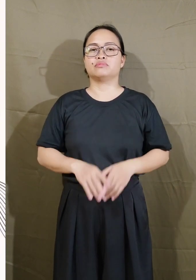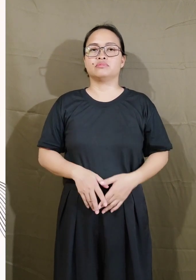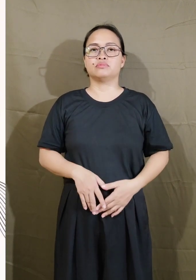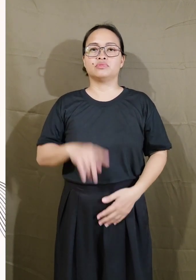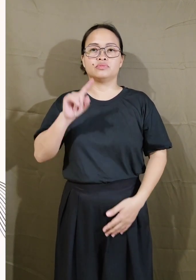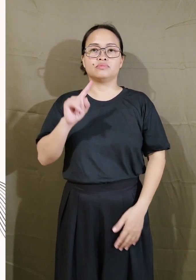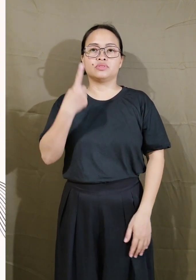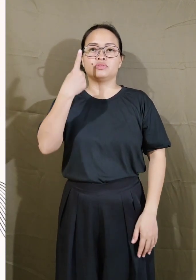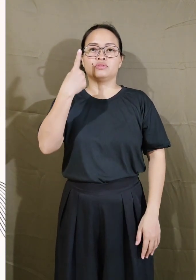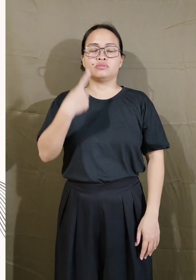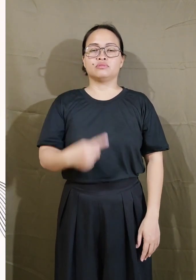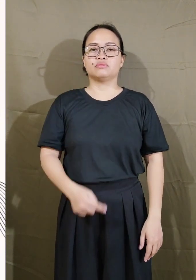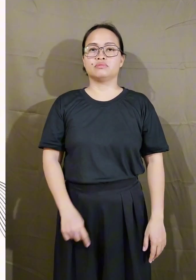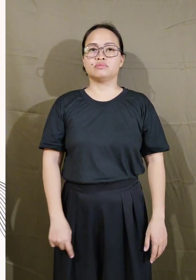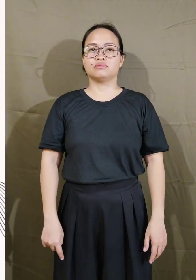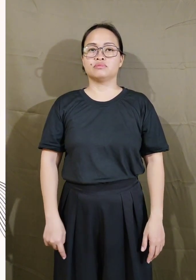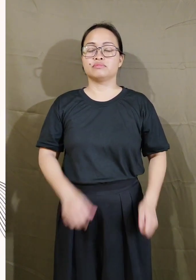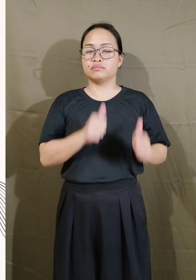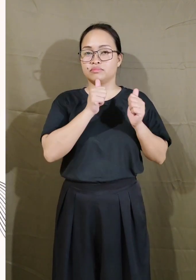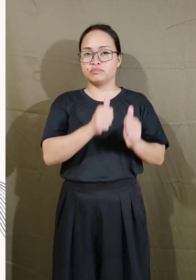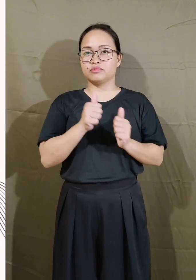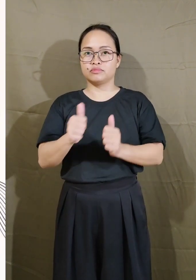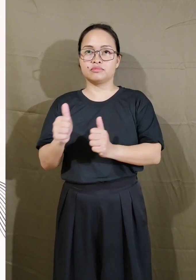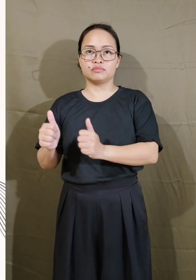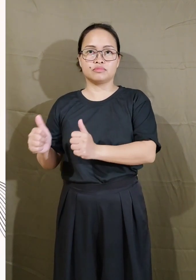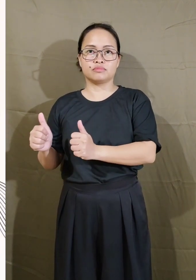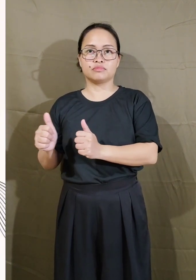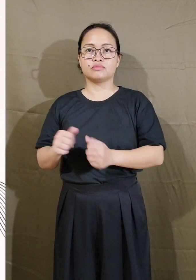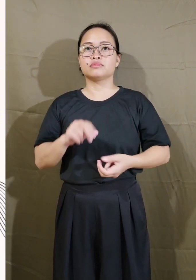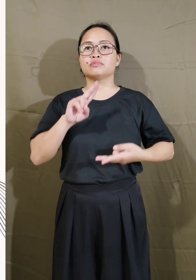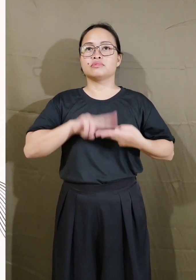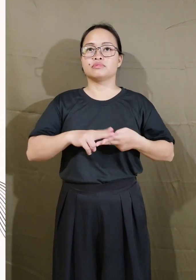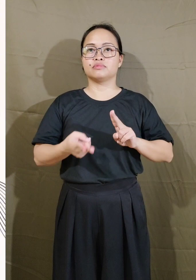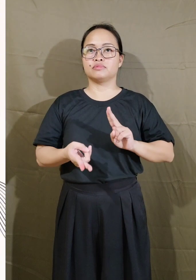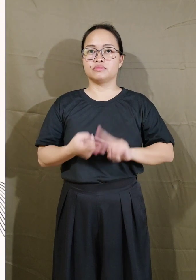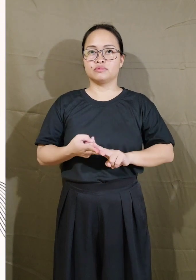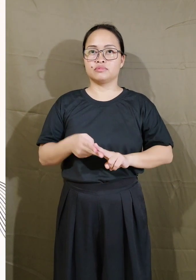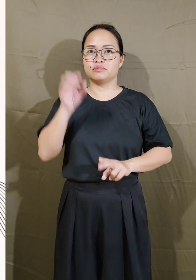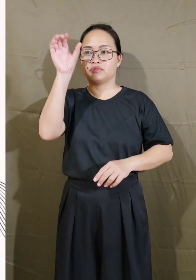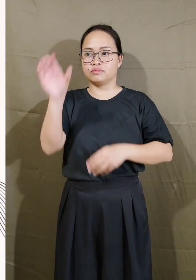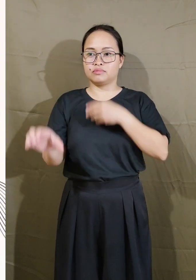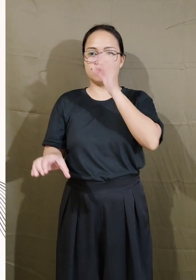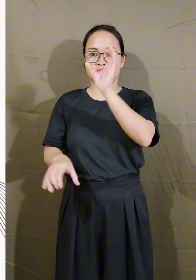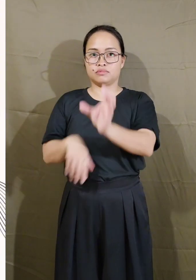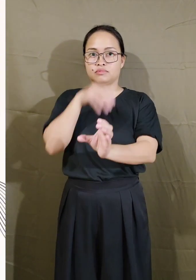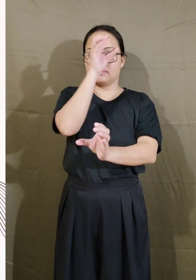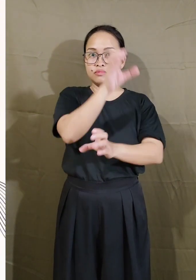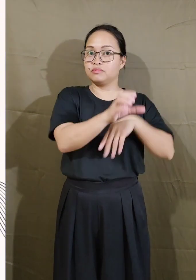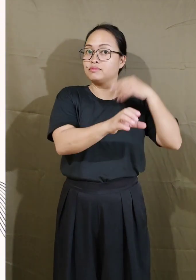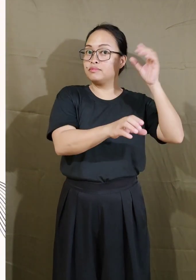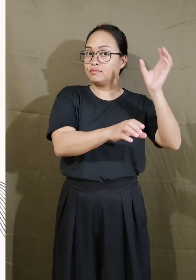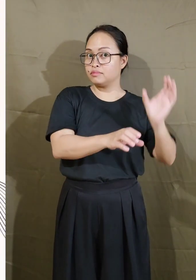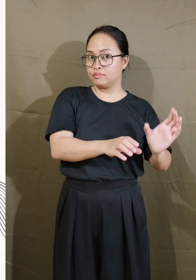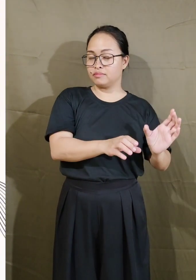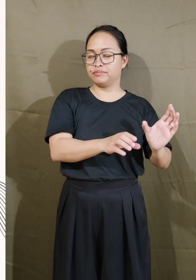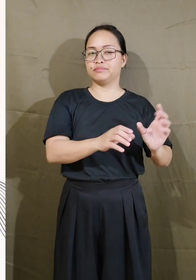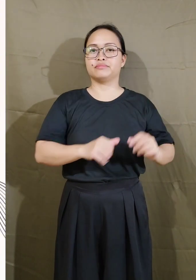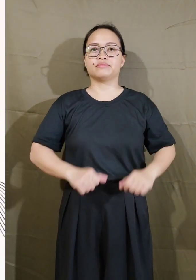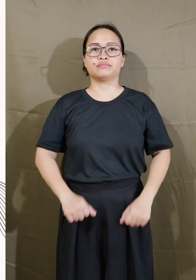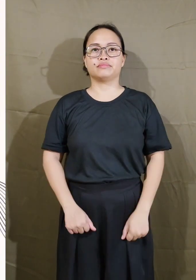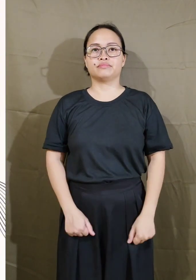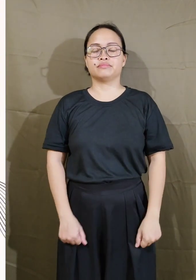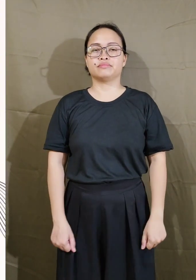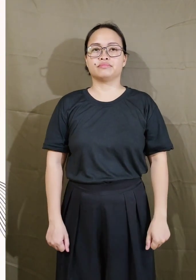1. Align the numbers vertically, placing the digits in each place